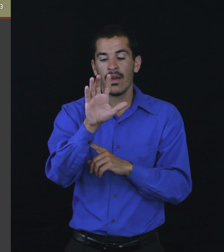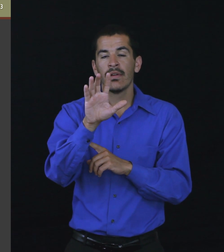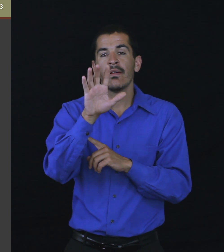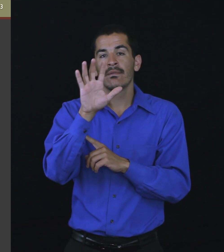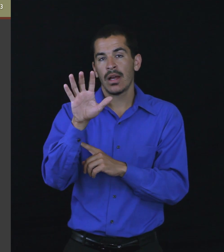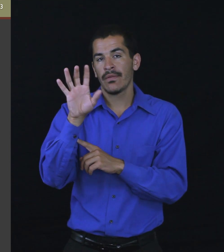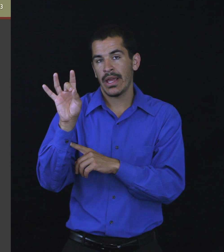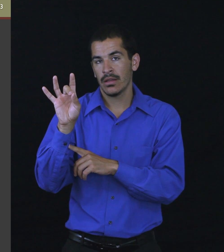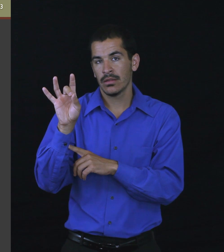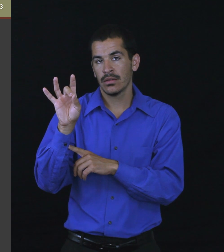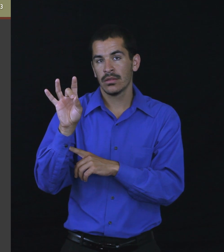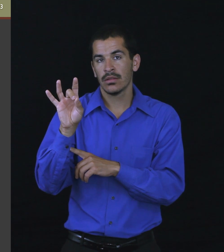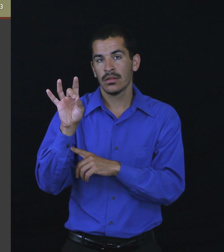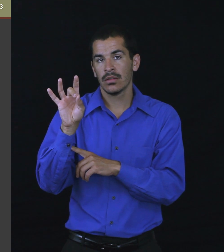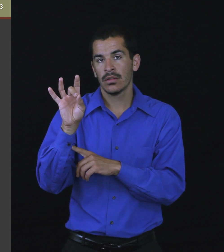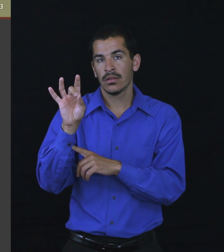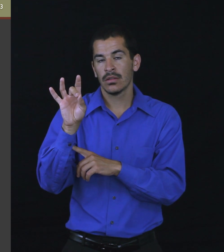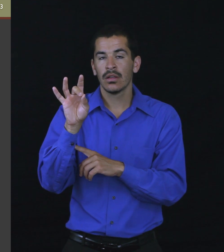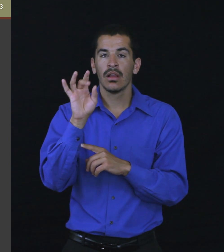1558,